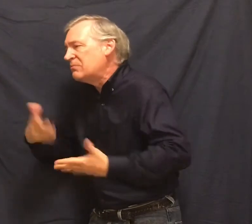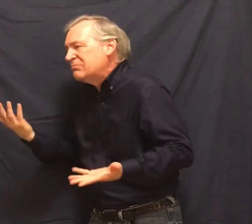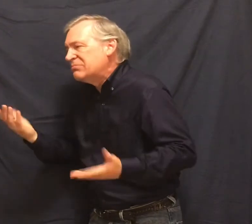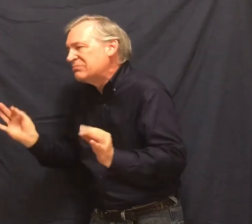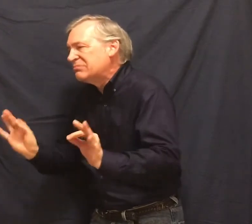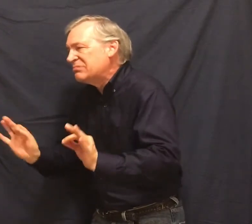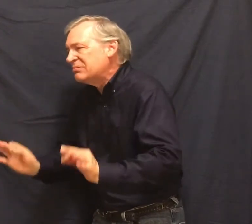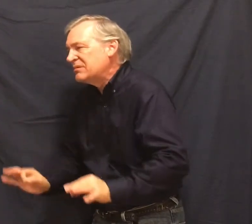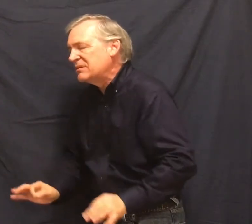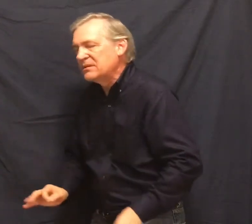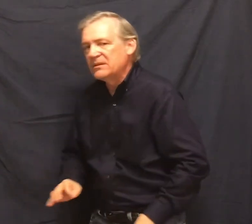Candy looked about unhappily.